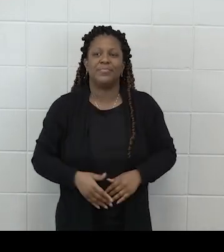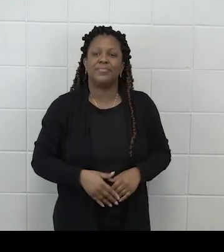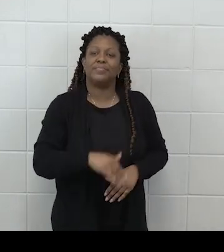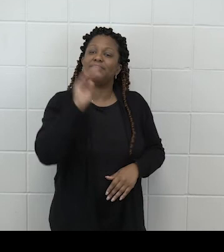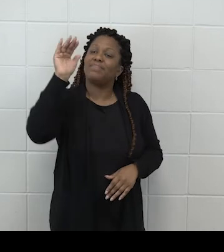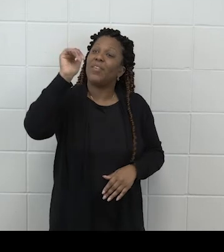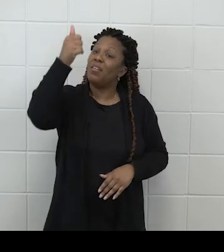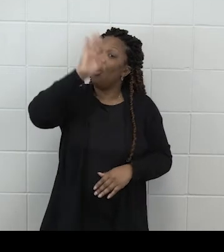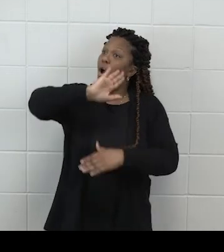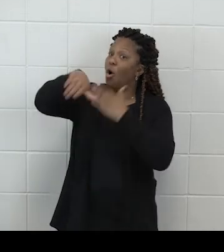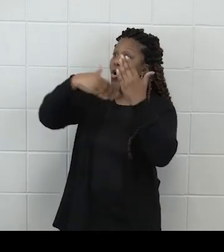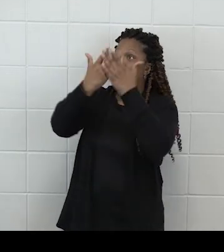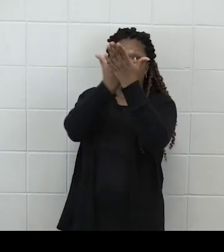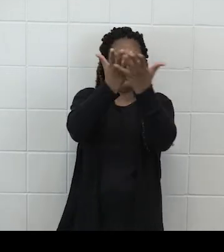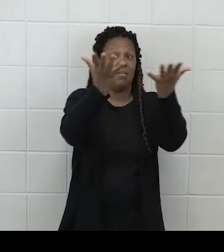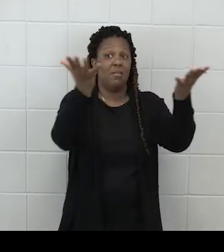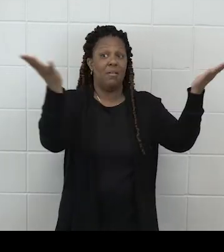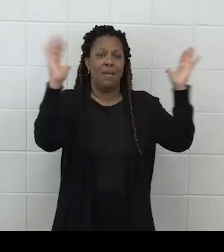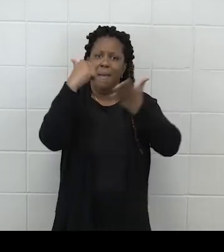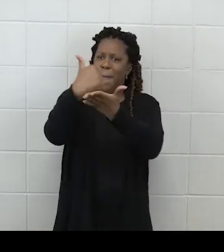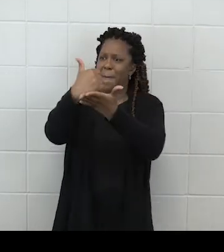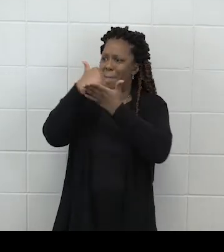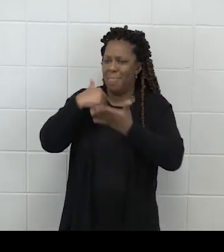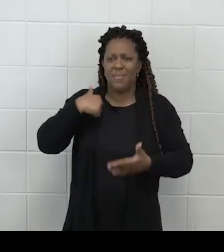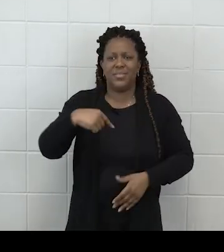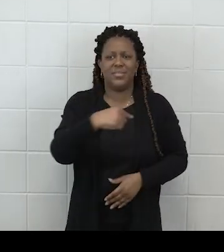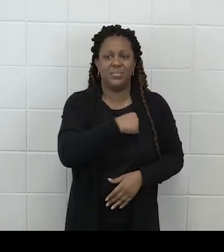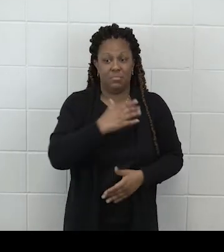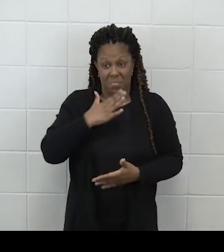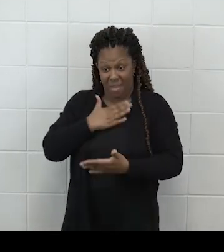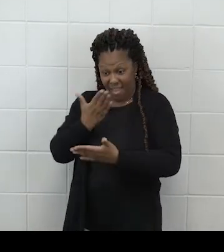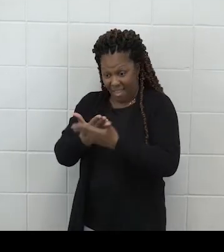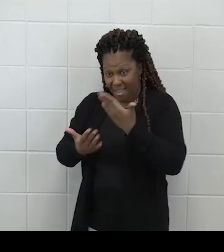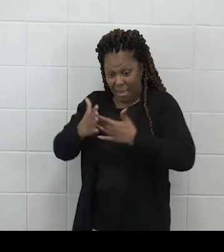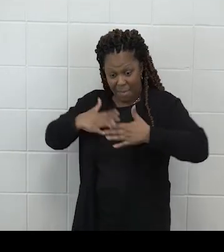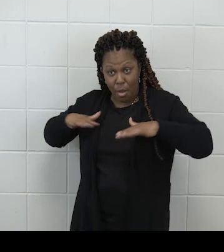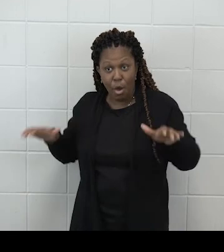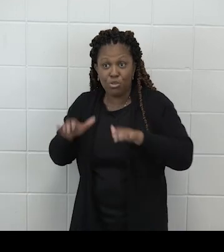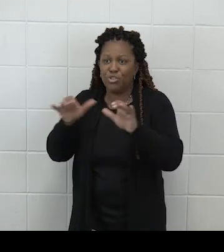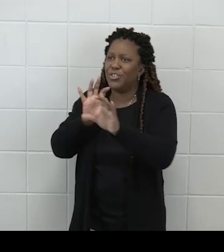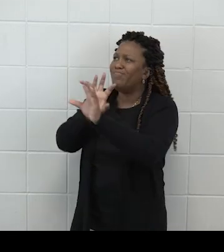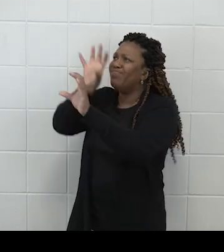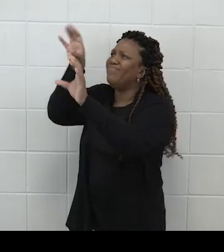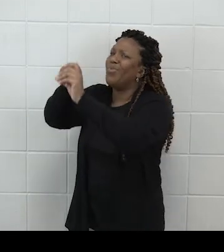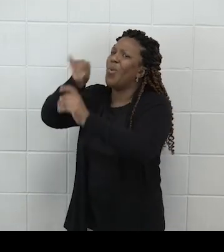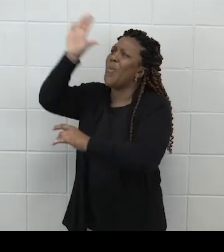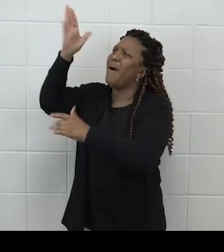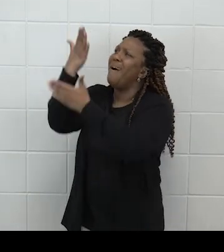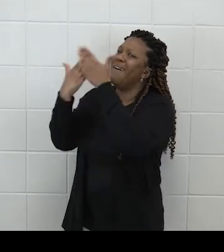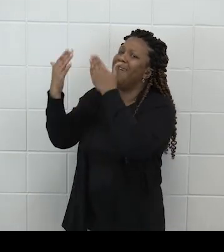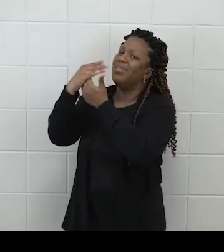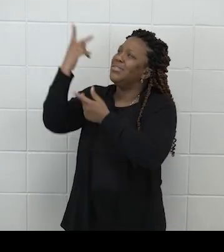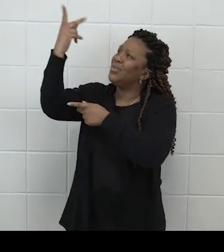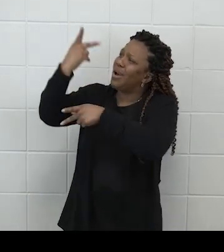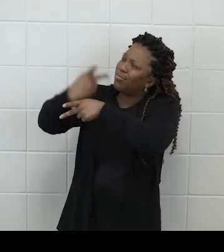God of all, help us to place our hands in your hands and in the hands of one another, that we may